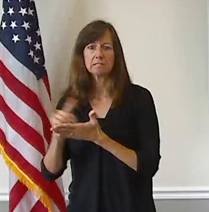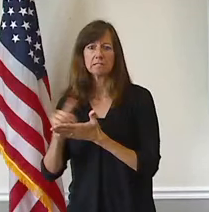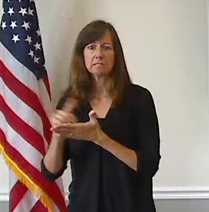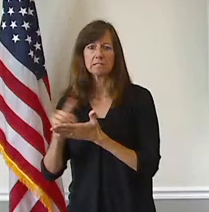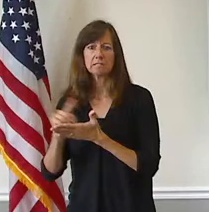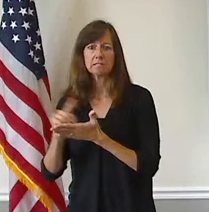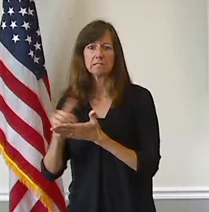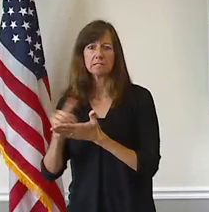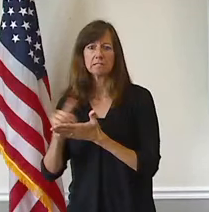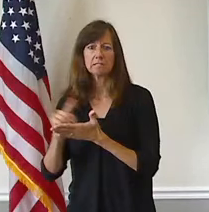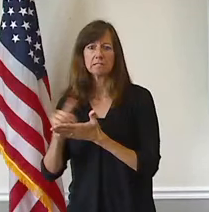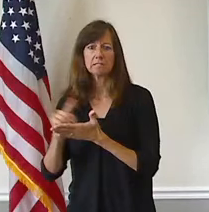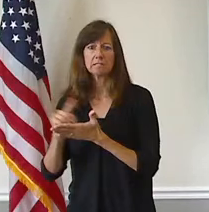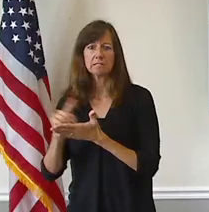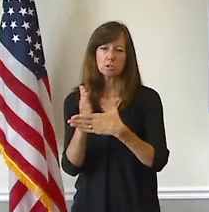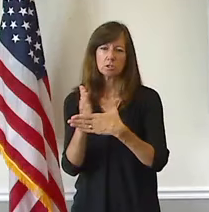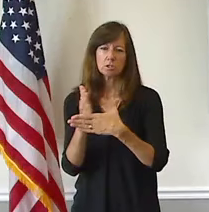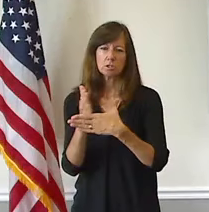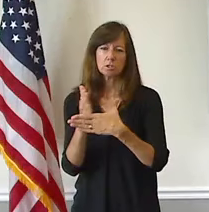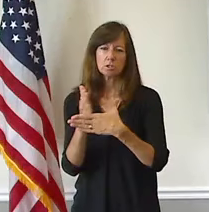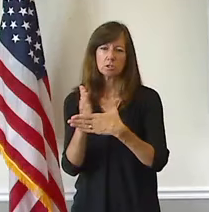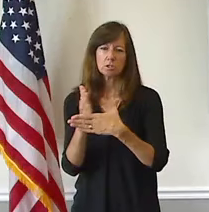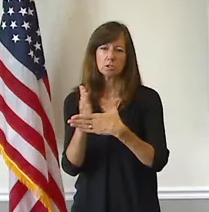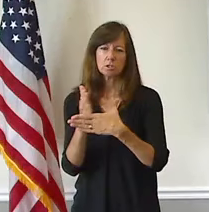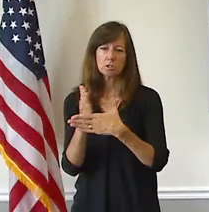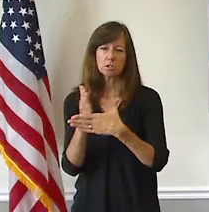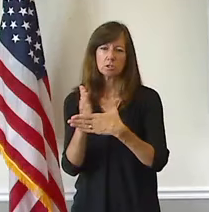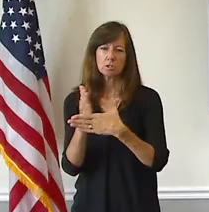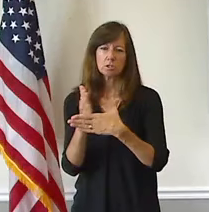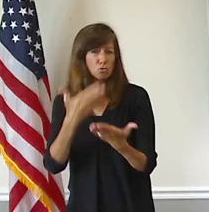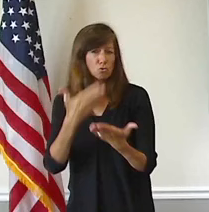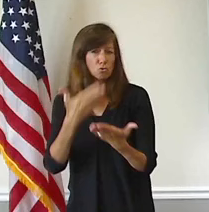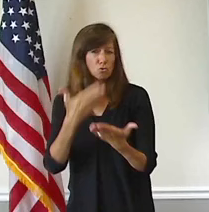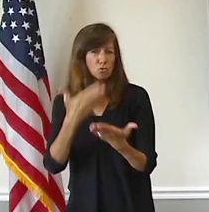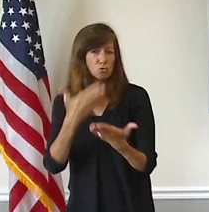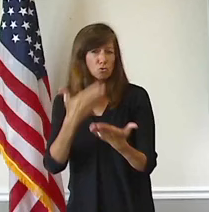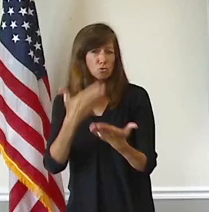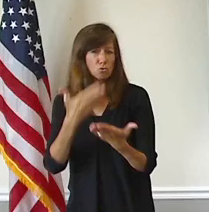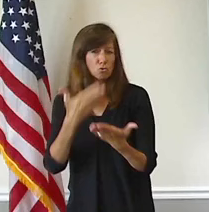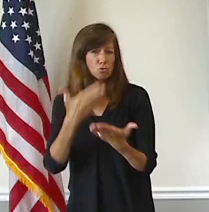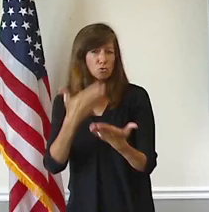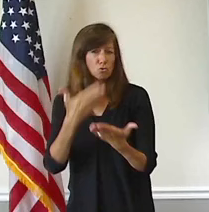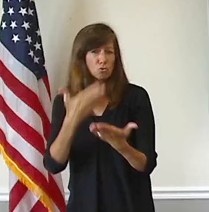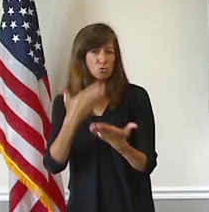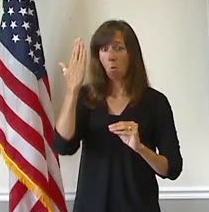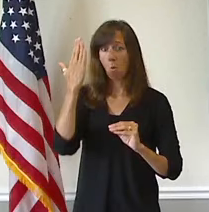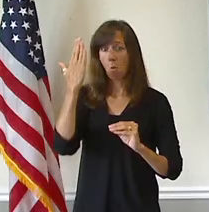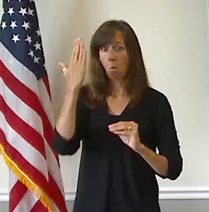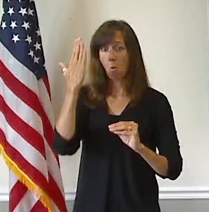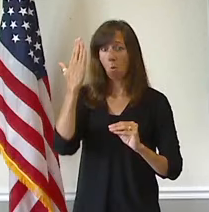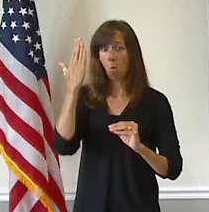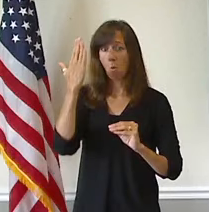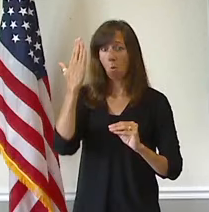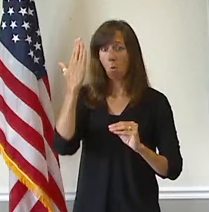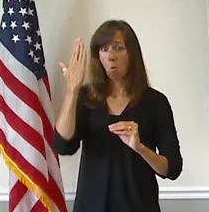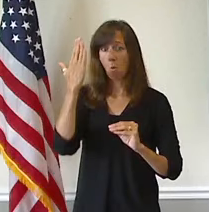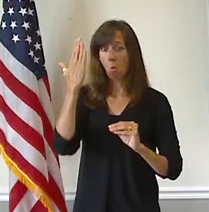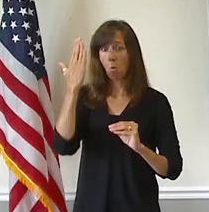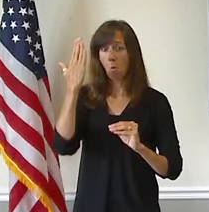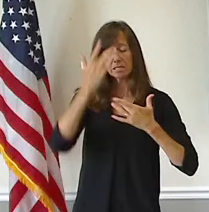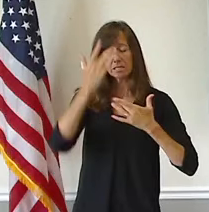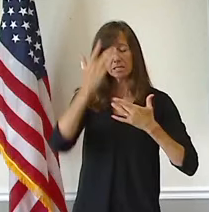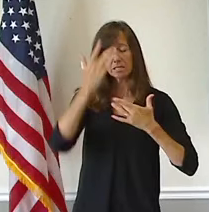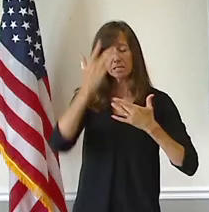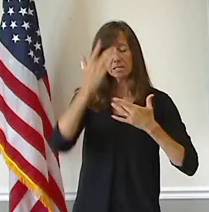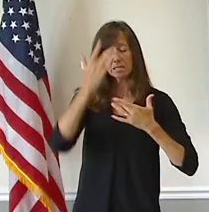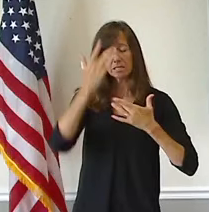which is good, especially in the context of, one, controlling the transmission of the disease, and two, as we prepare for